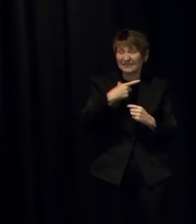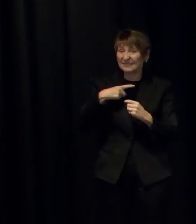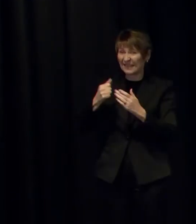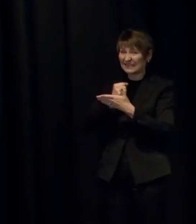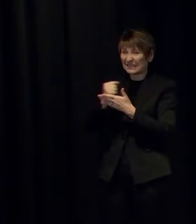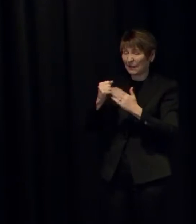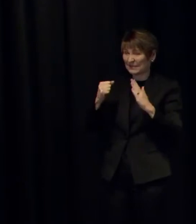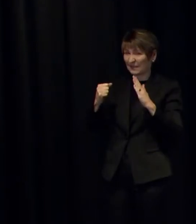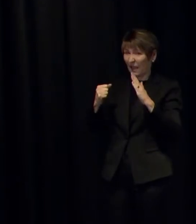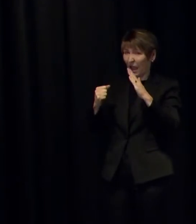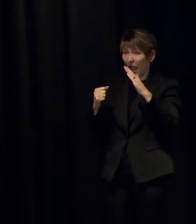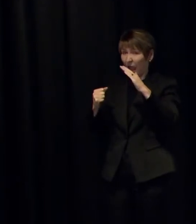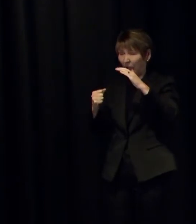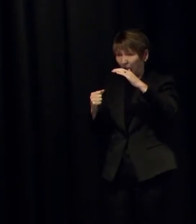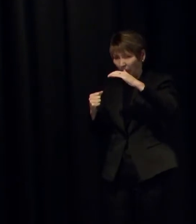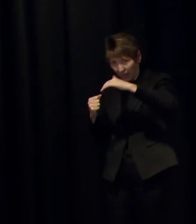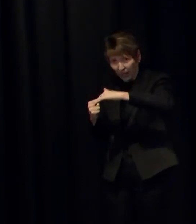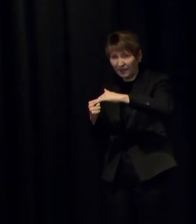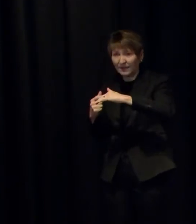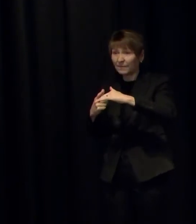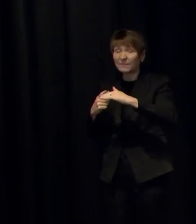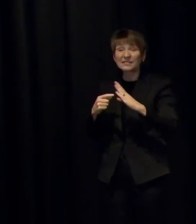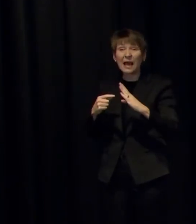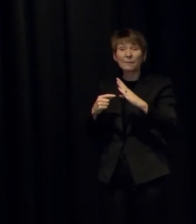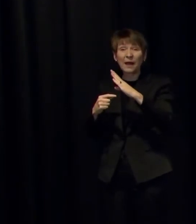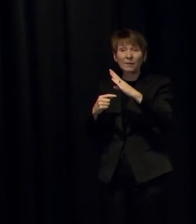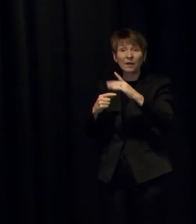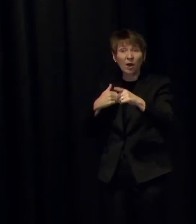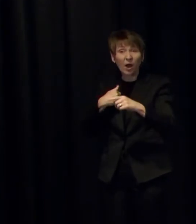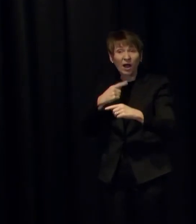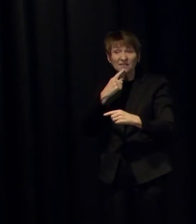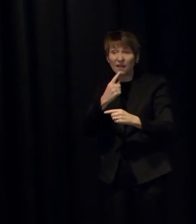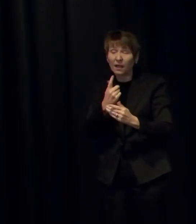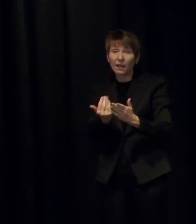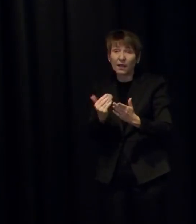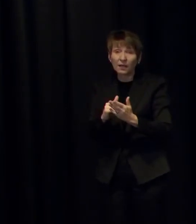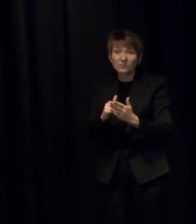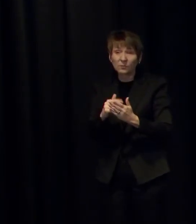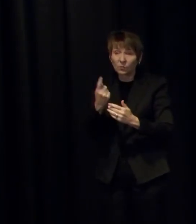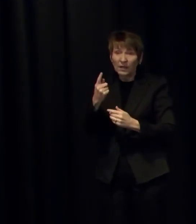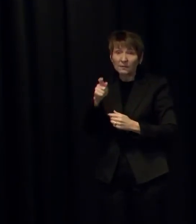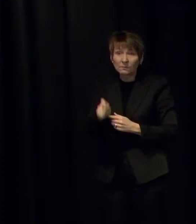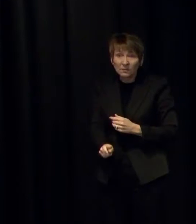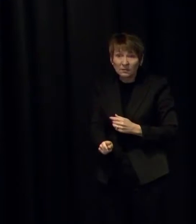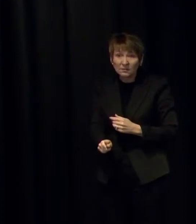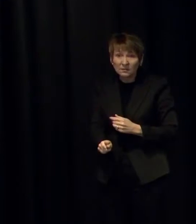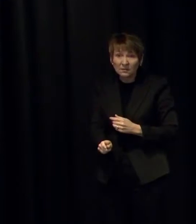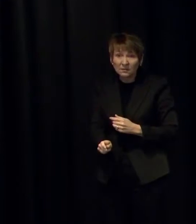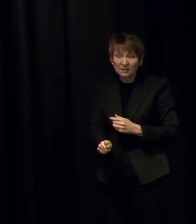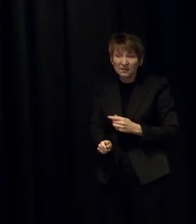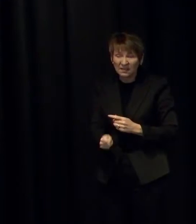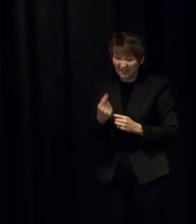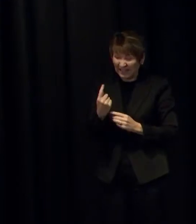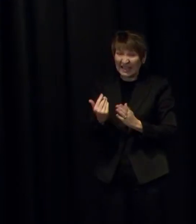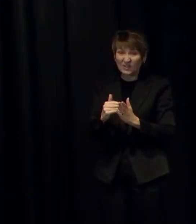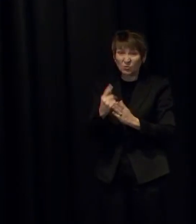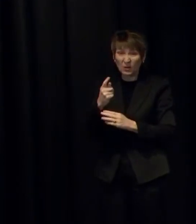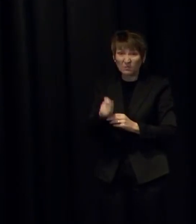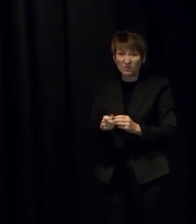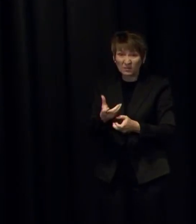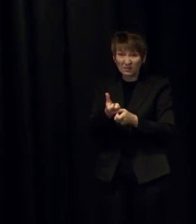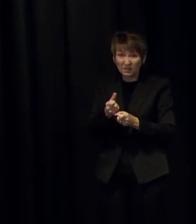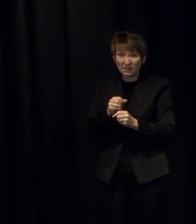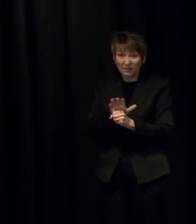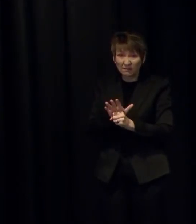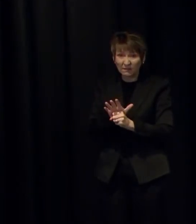well, because every case number is someone ill, someone needing to isolate, all of their close contacts needing to quarantine,